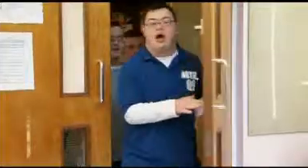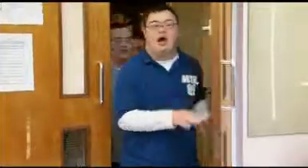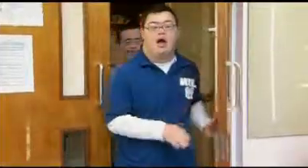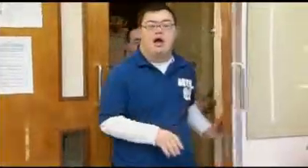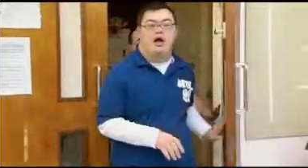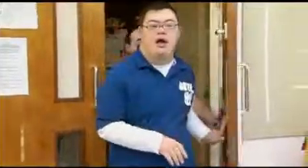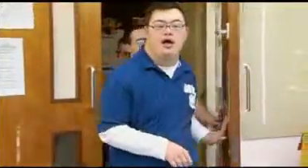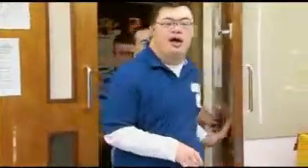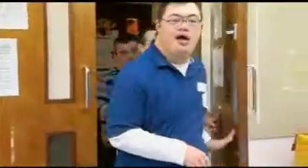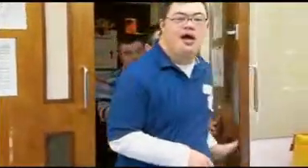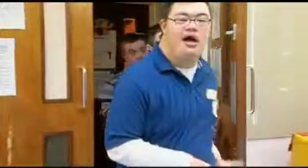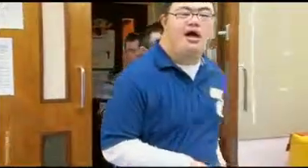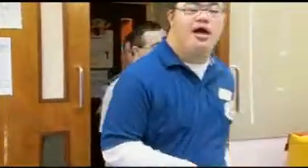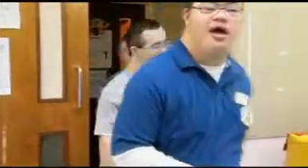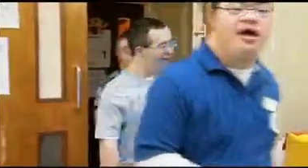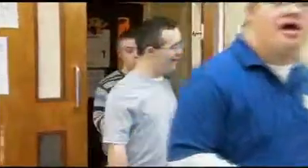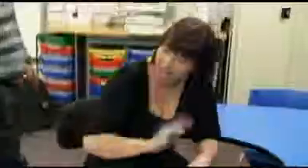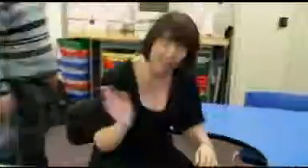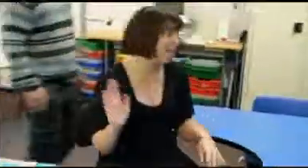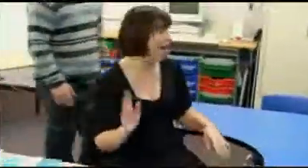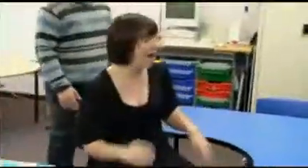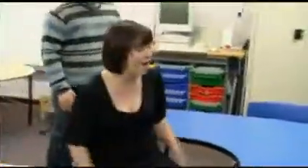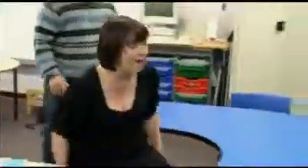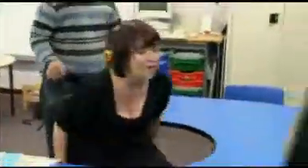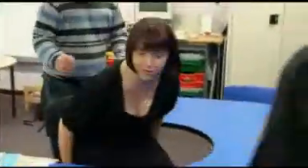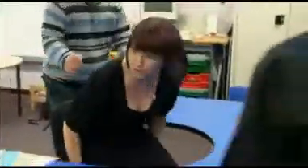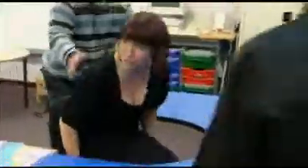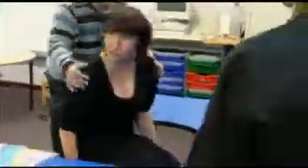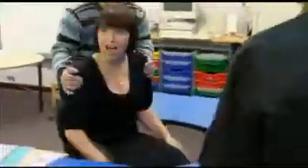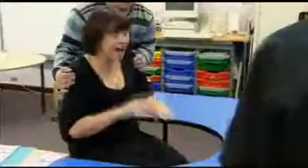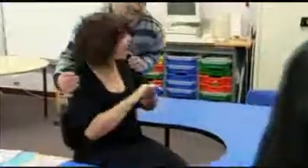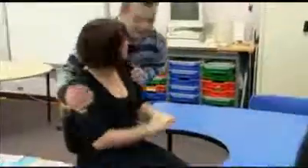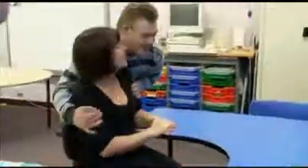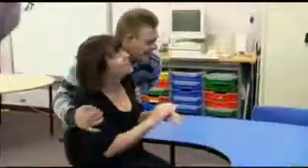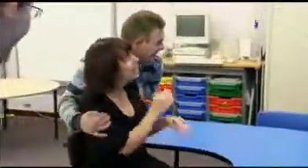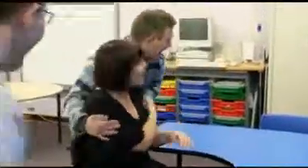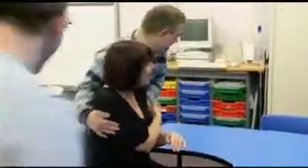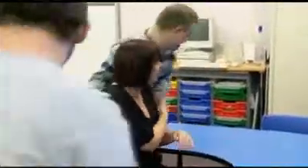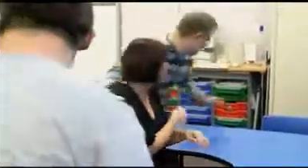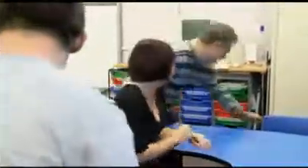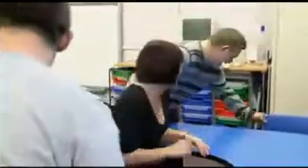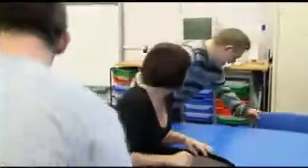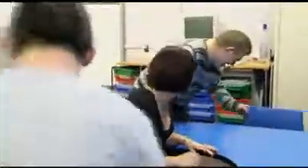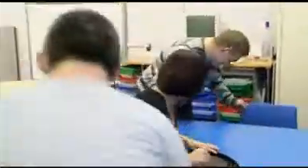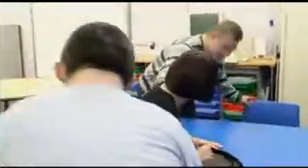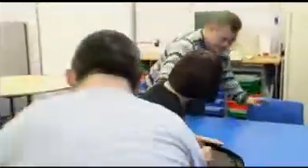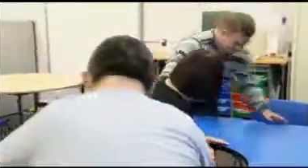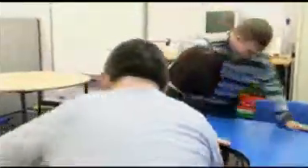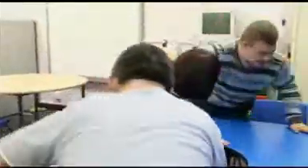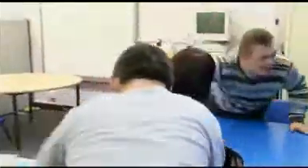Good morning. Hello. Don't be shy. Sit down. I nominated Jane because